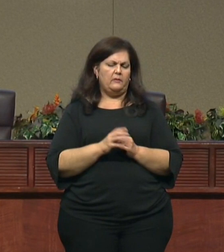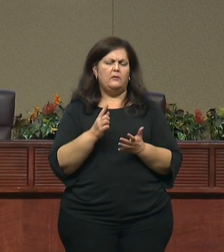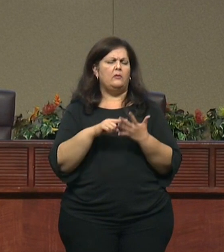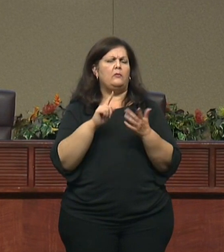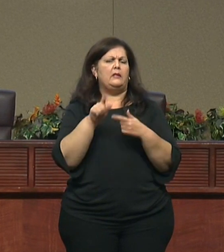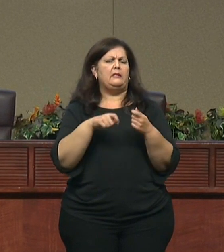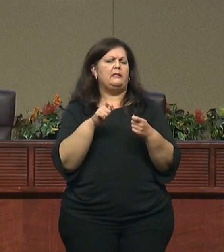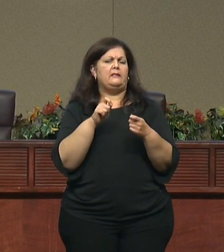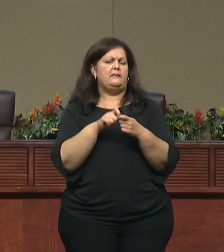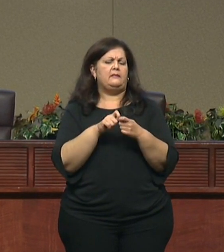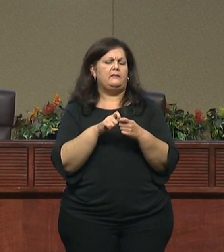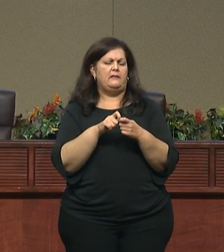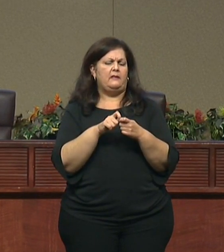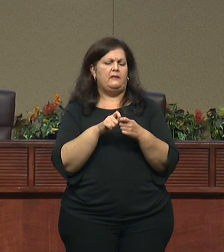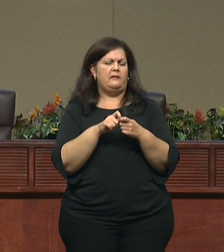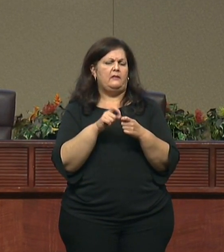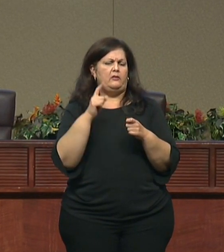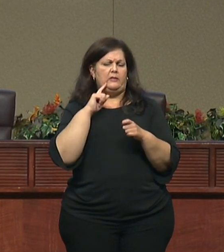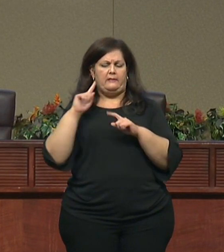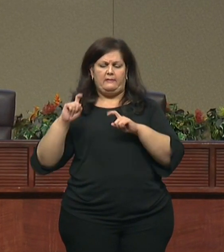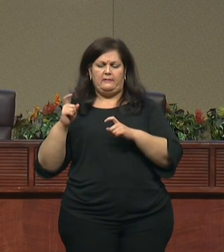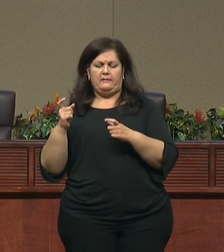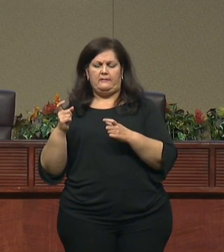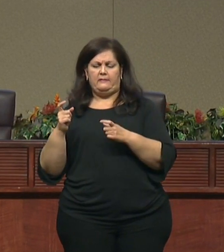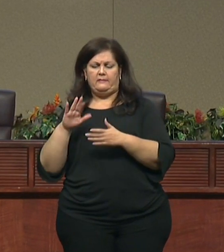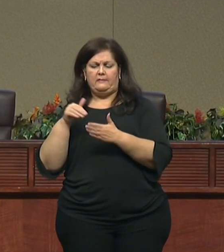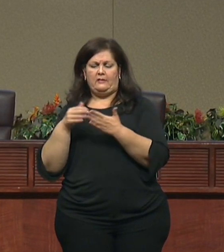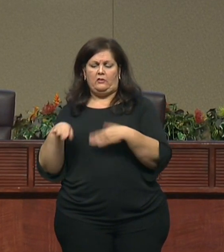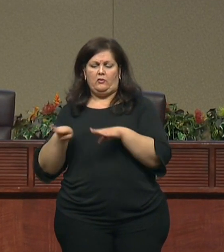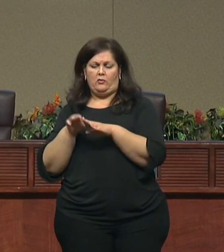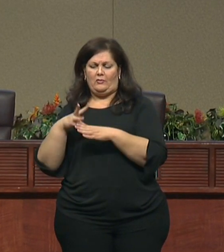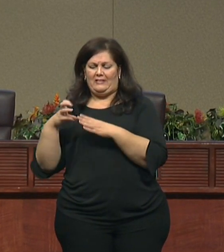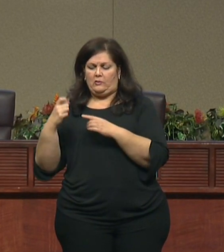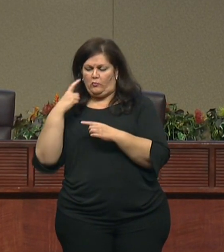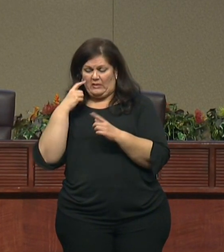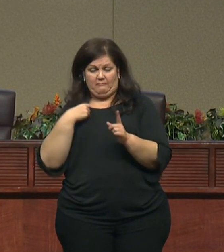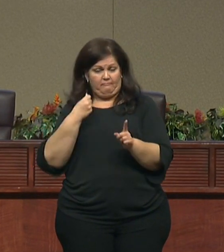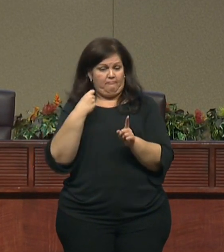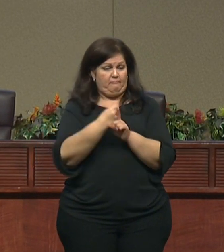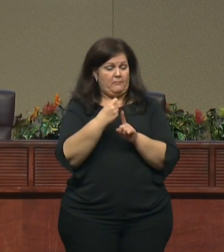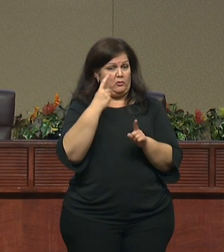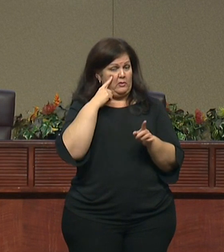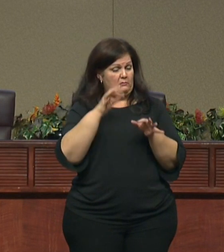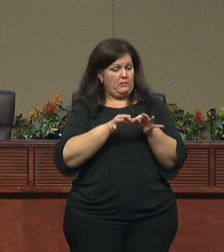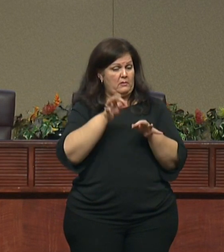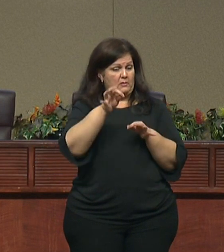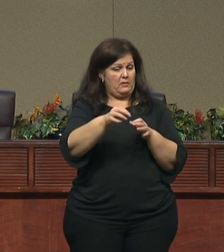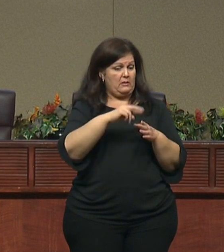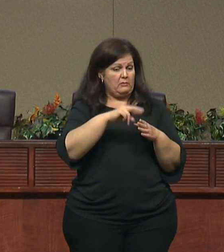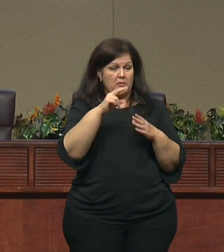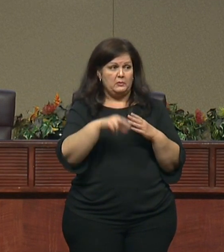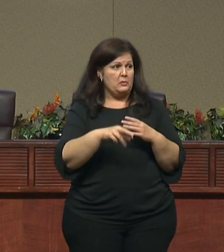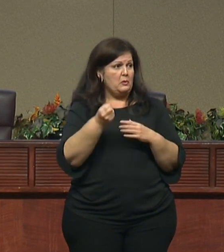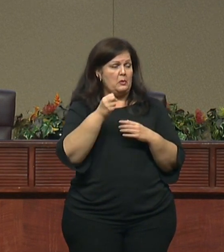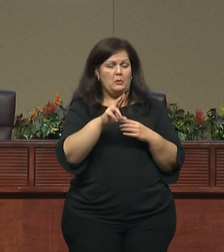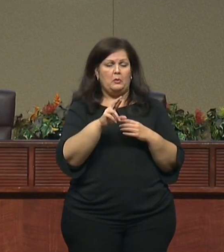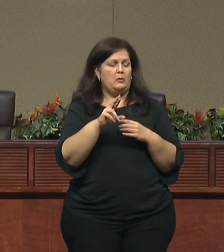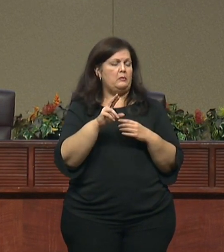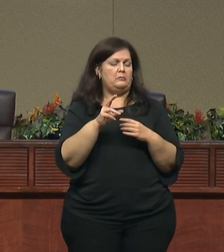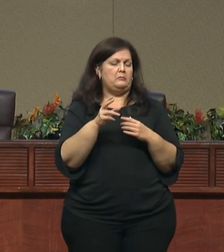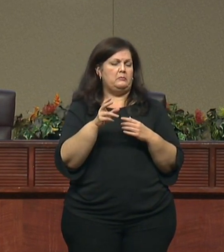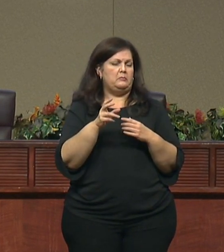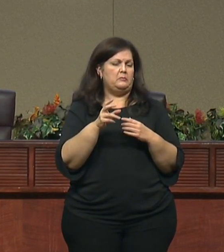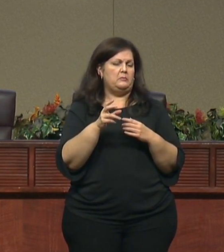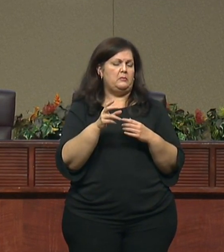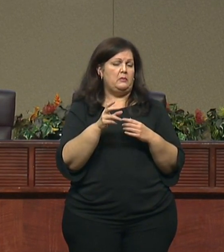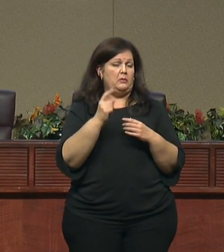are the impacts you're foreseeing from testing centers being closed over the weekend? Will there be a lag in getting results? And do you feel there could be